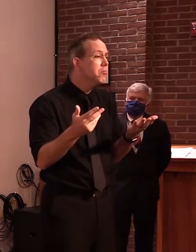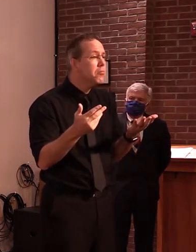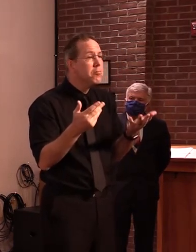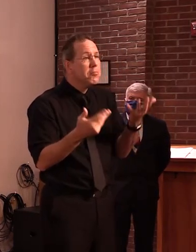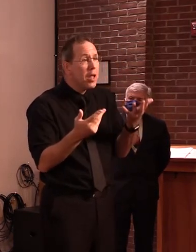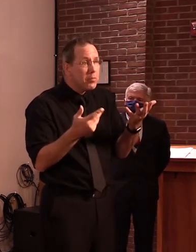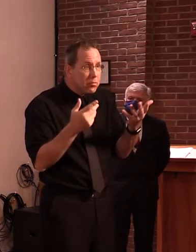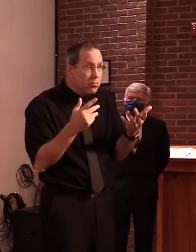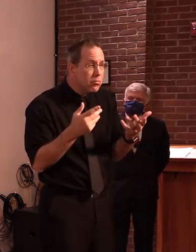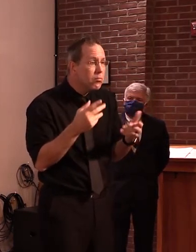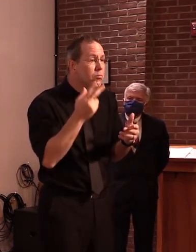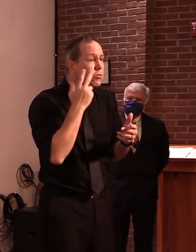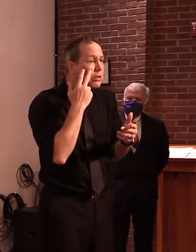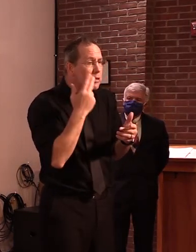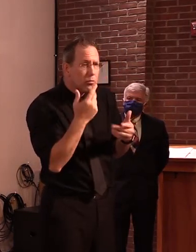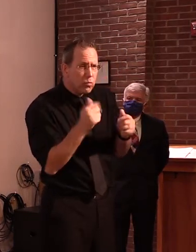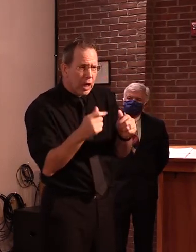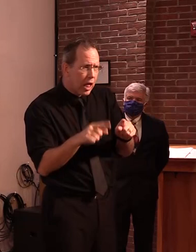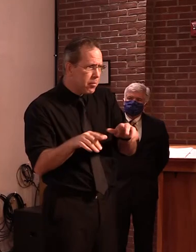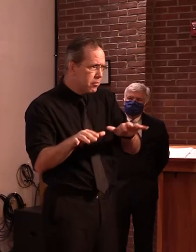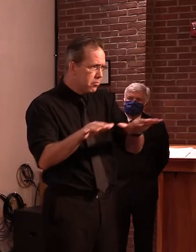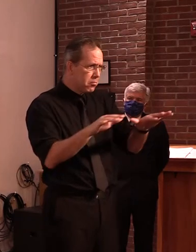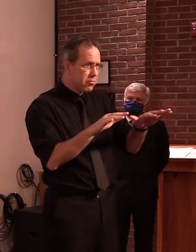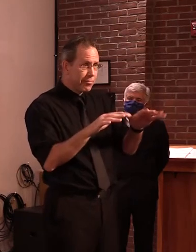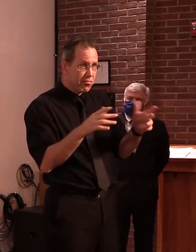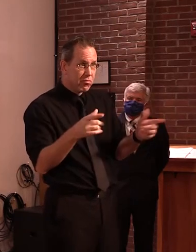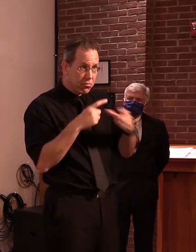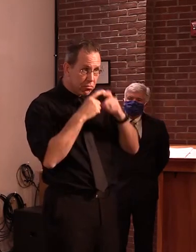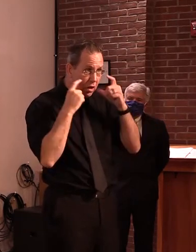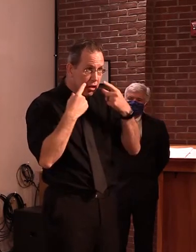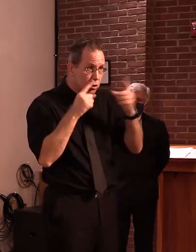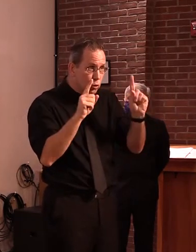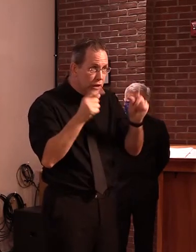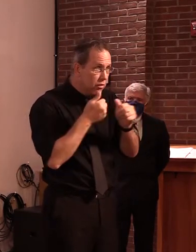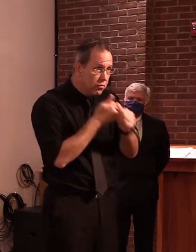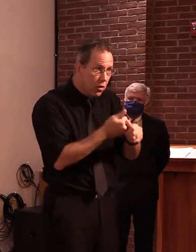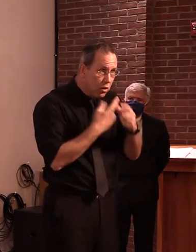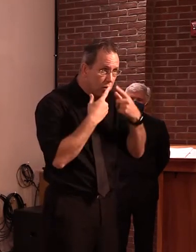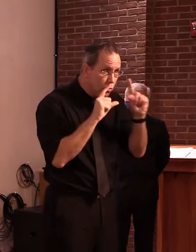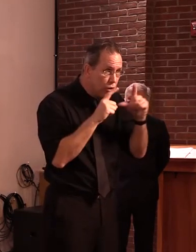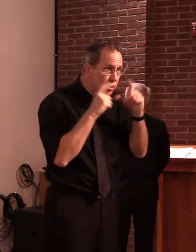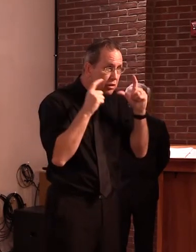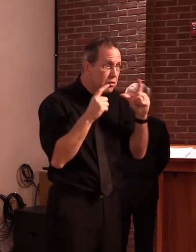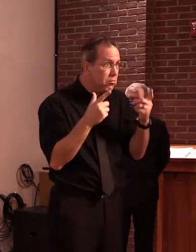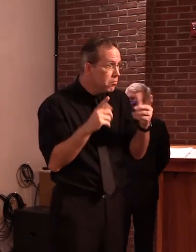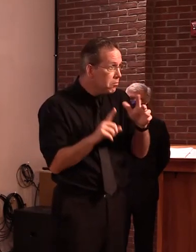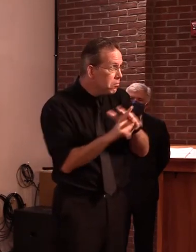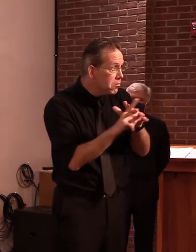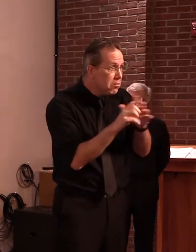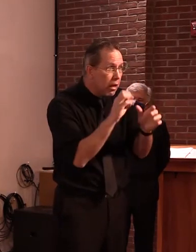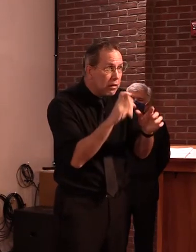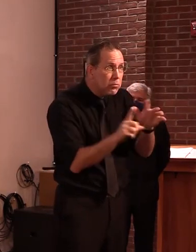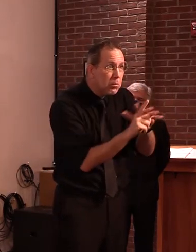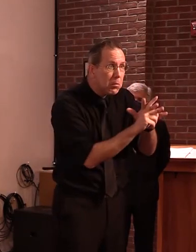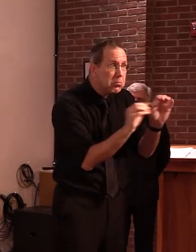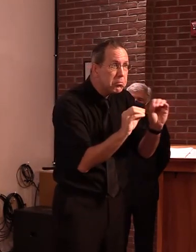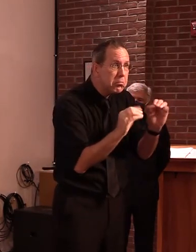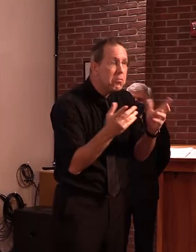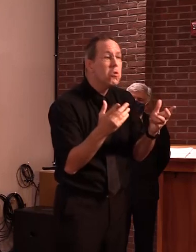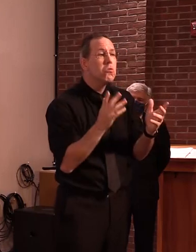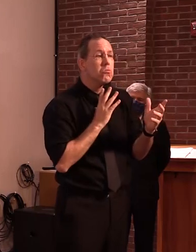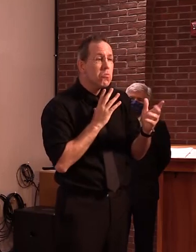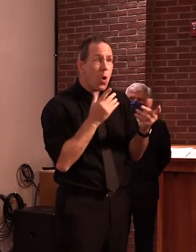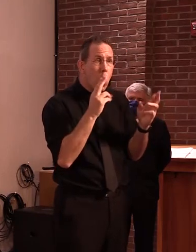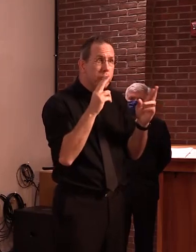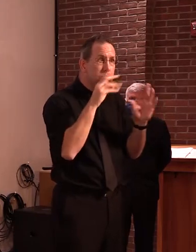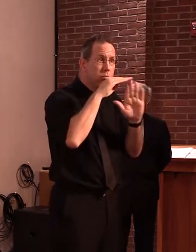states are taking, we could go the other way quickly if we all do the right thing. So by September, this